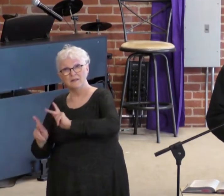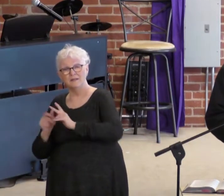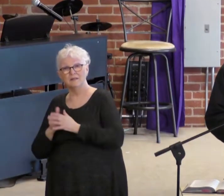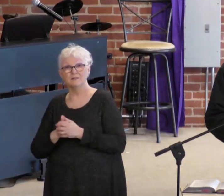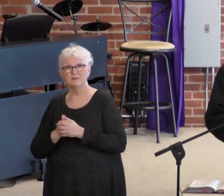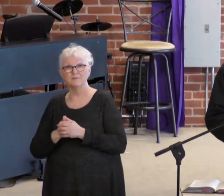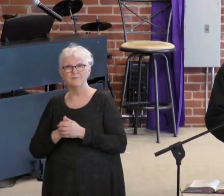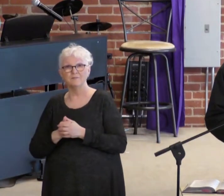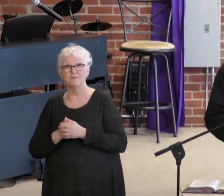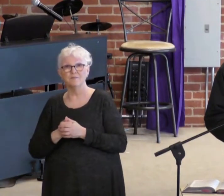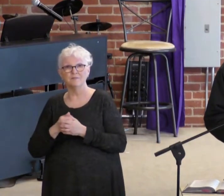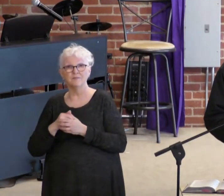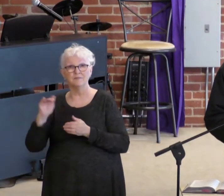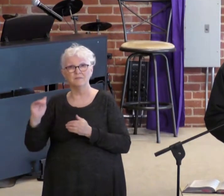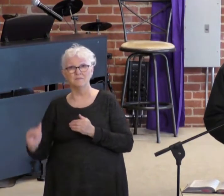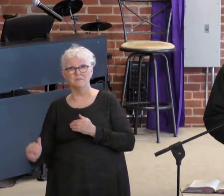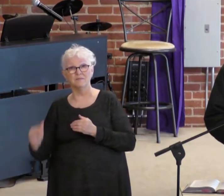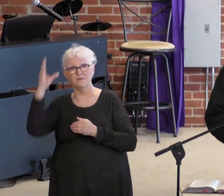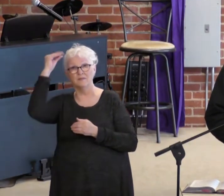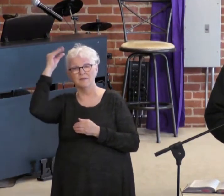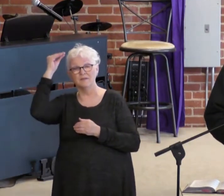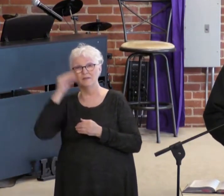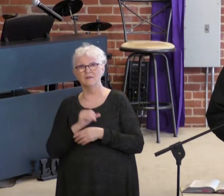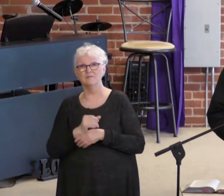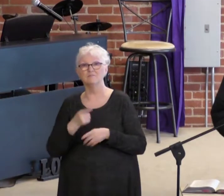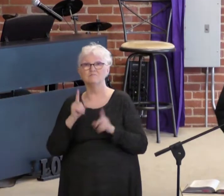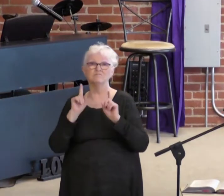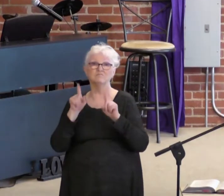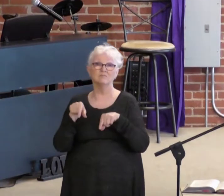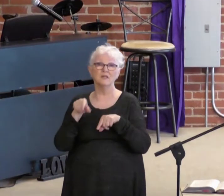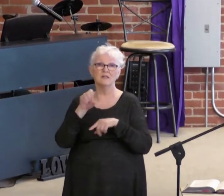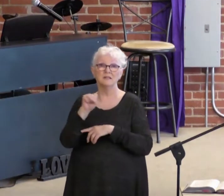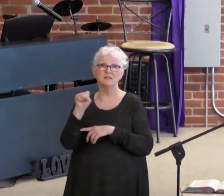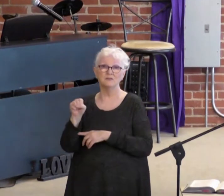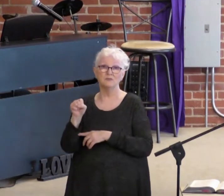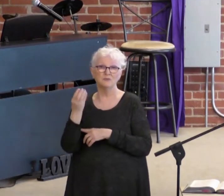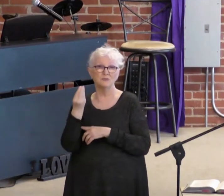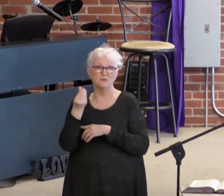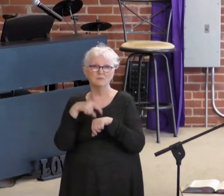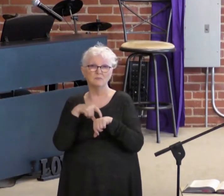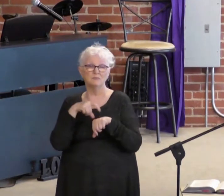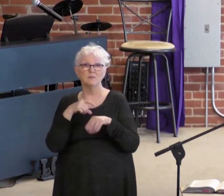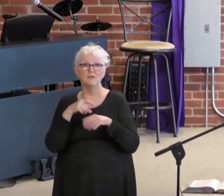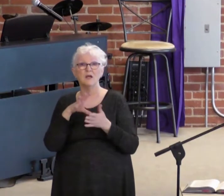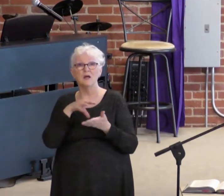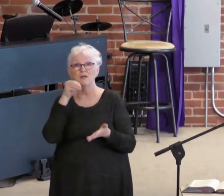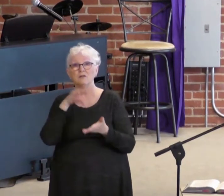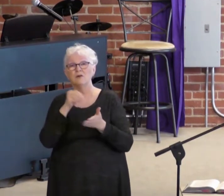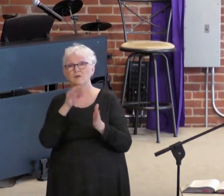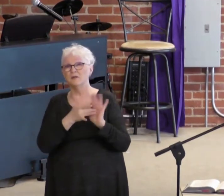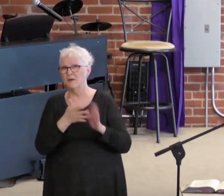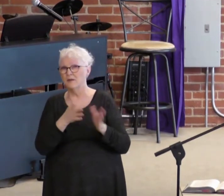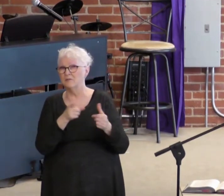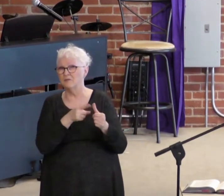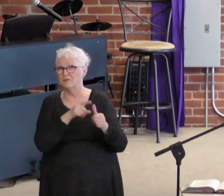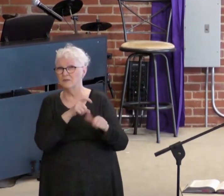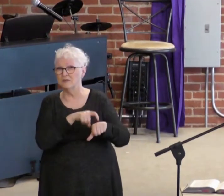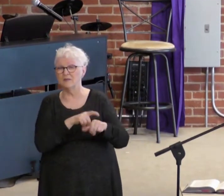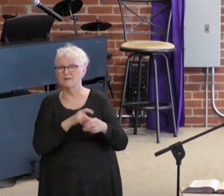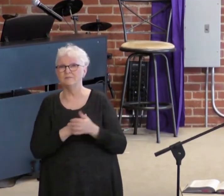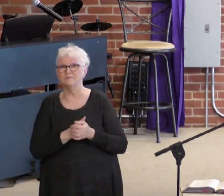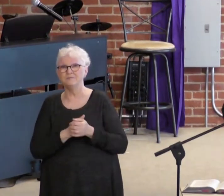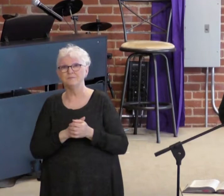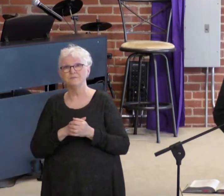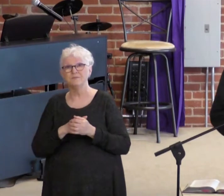school only a very few times, and he didn't know the scriptures, and he was learning some of the Bible for the first time. And he